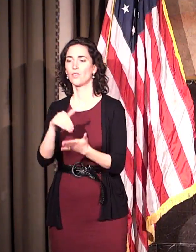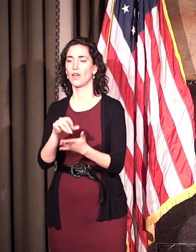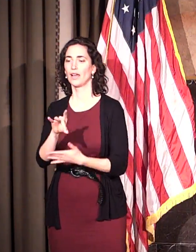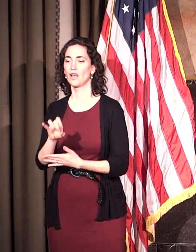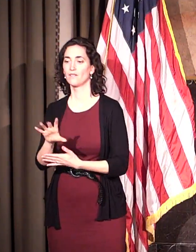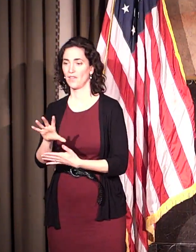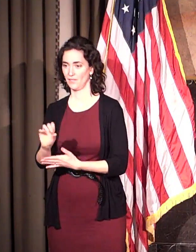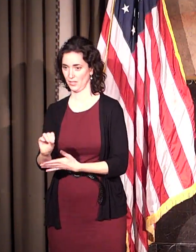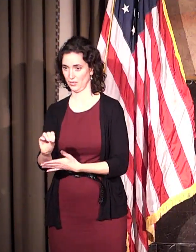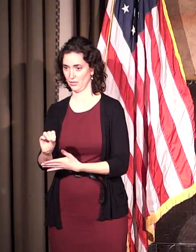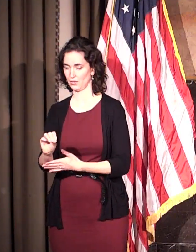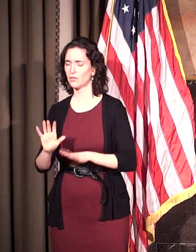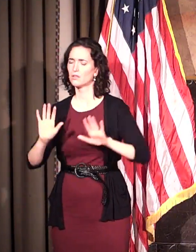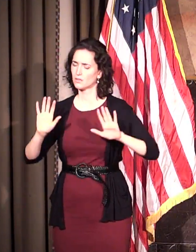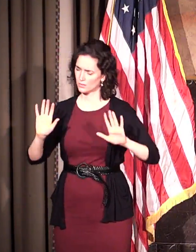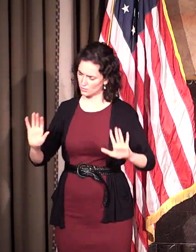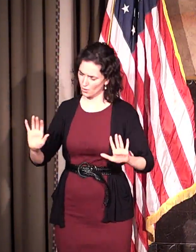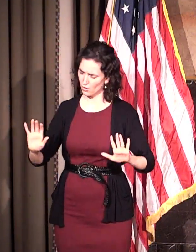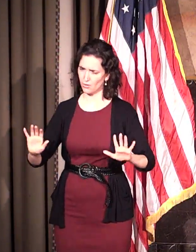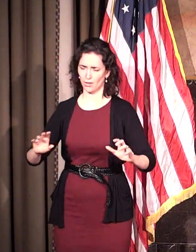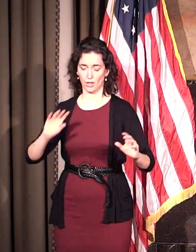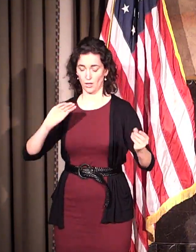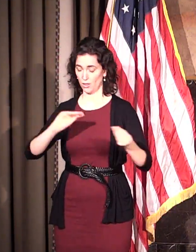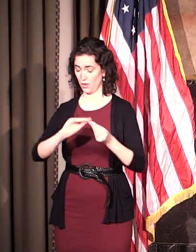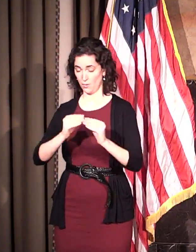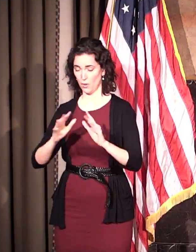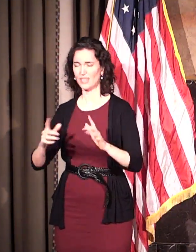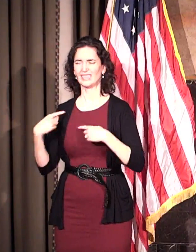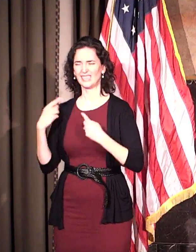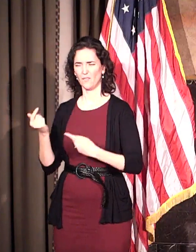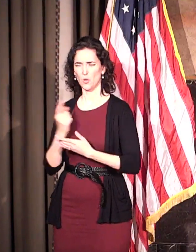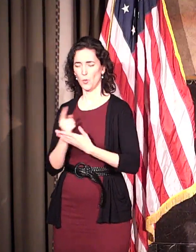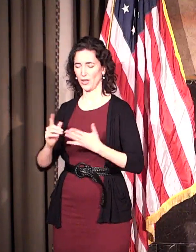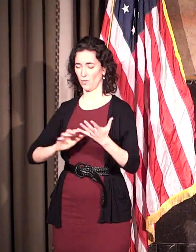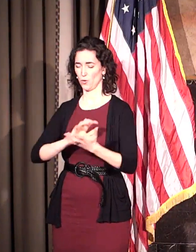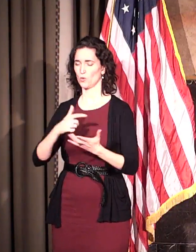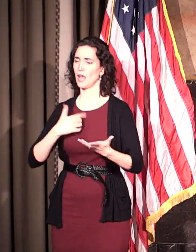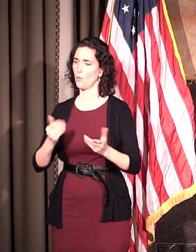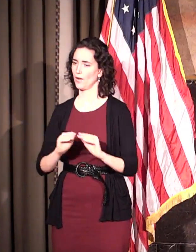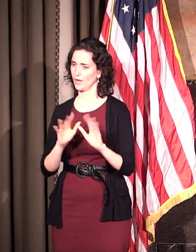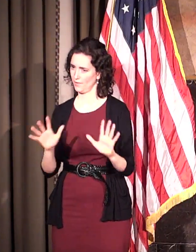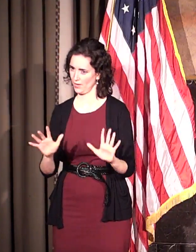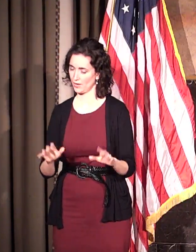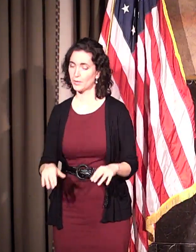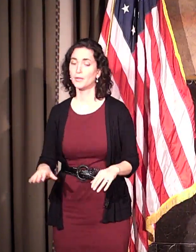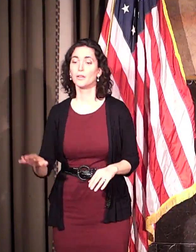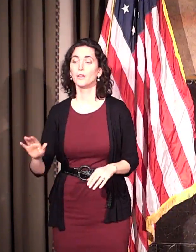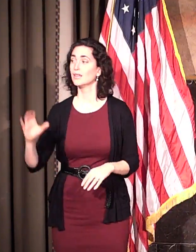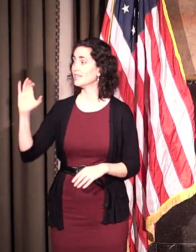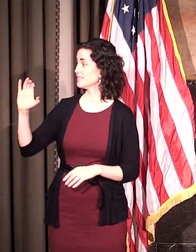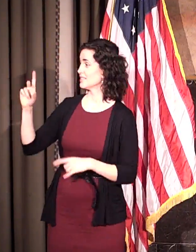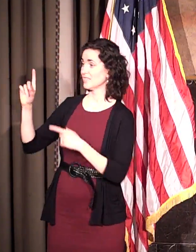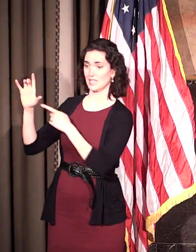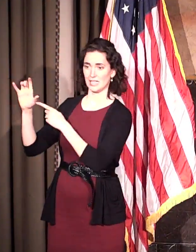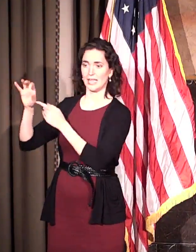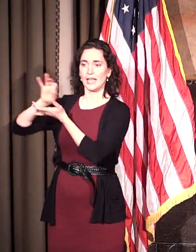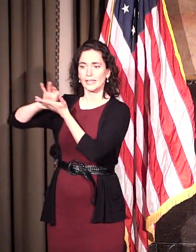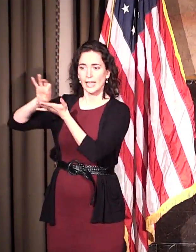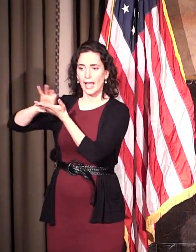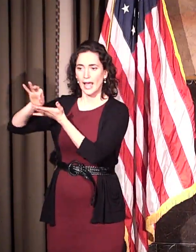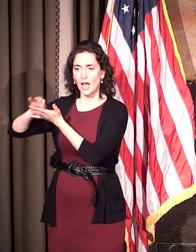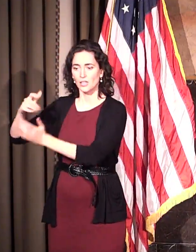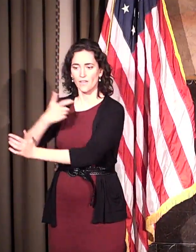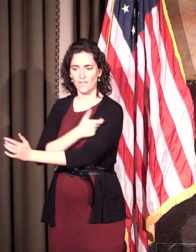411,850. I want to clarify a couple of parts that have been confusing over the past week. The CDC has a very nice vaccine tracker out there.